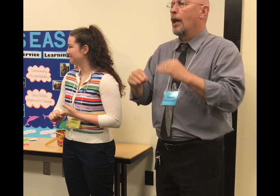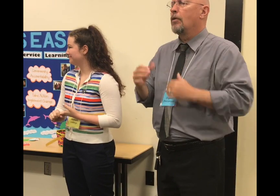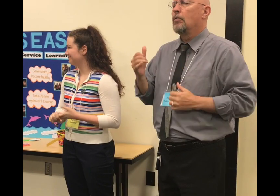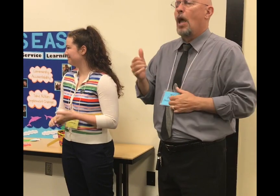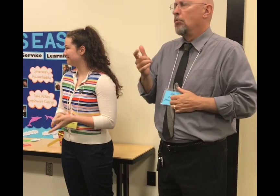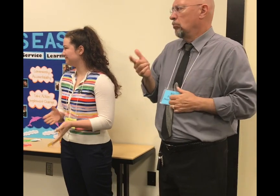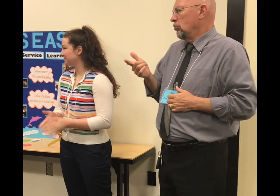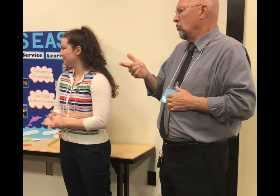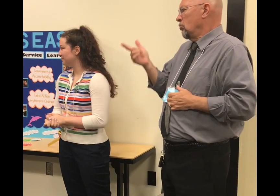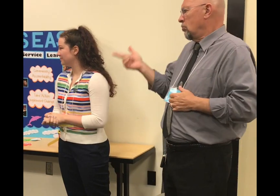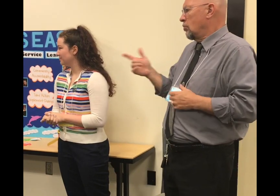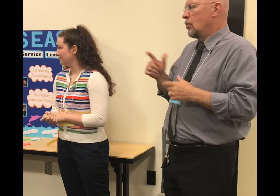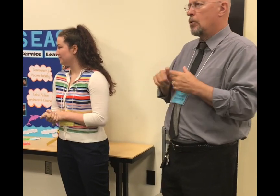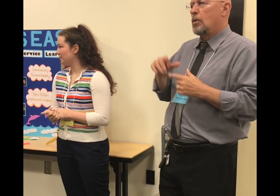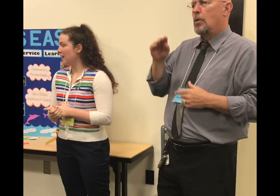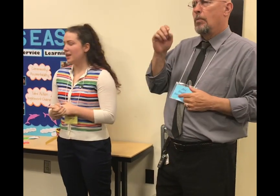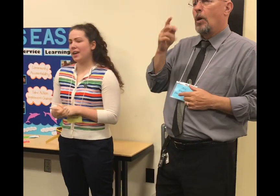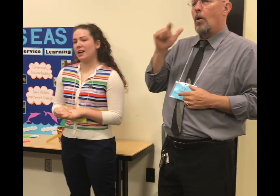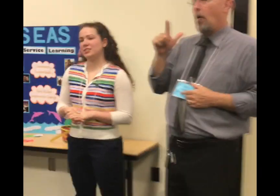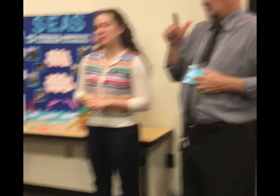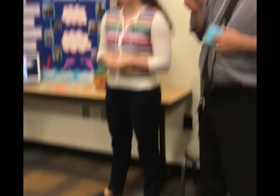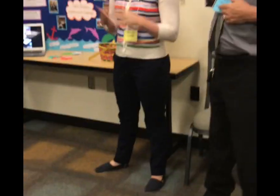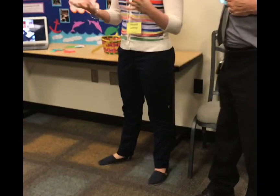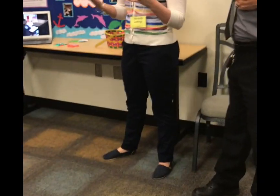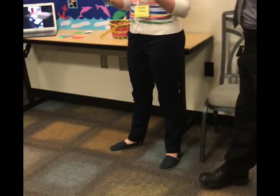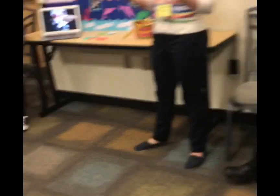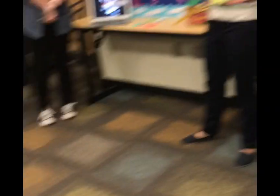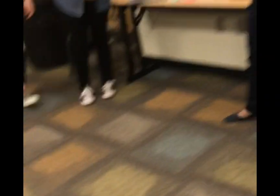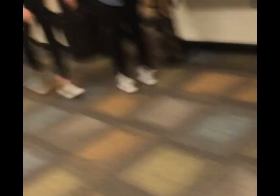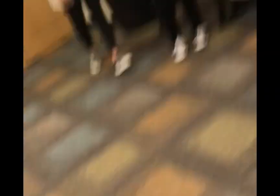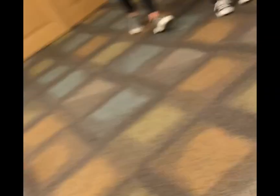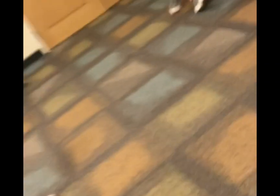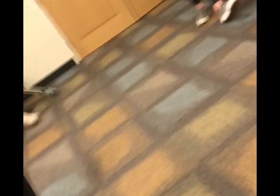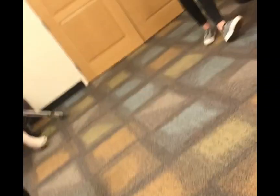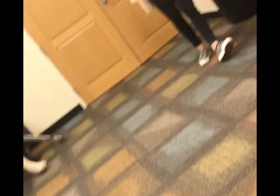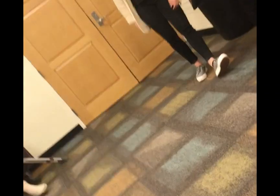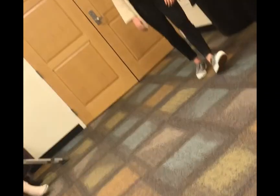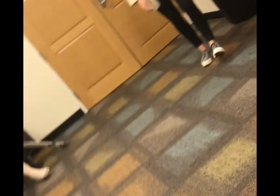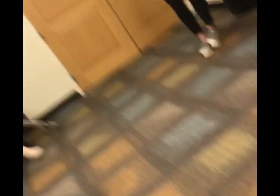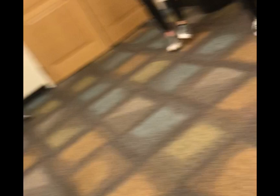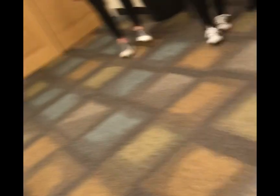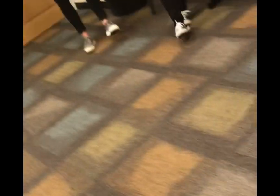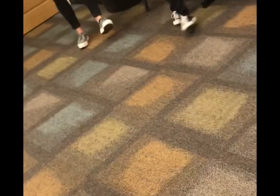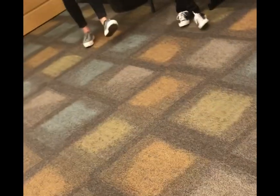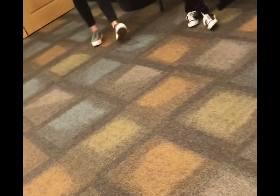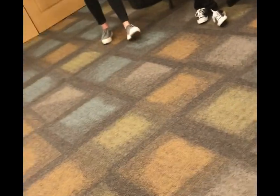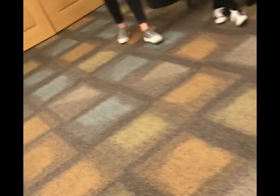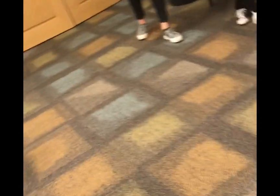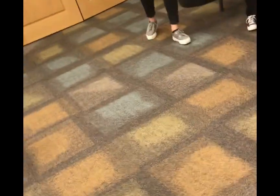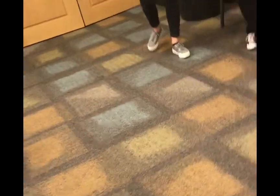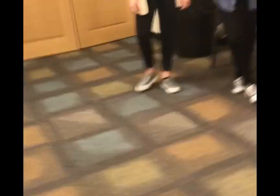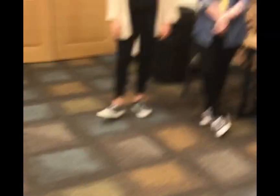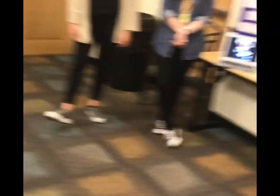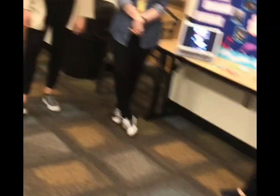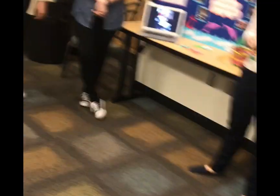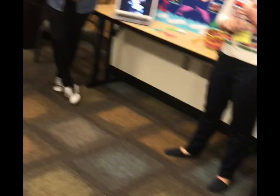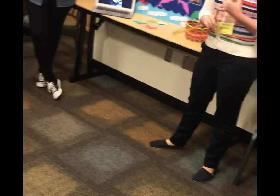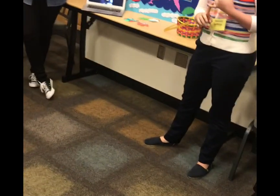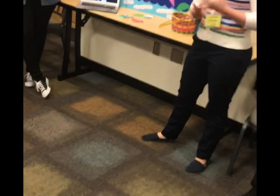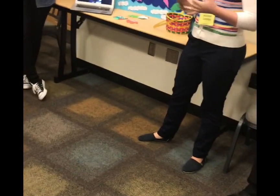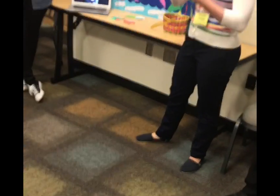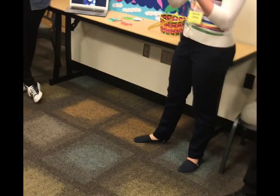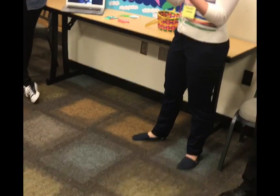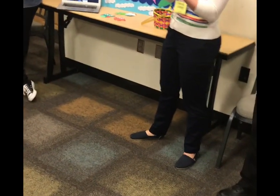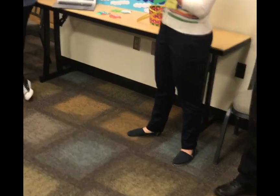little bit more about on a societal level. Yeah, so we want to stress that community accountability shouldn't stop at the doors of a assisted living